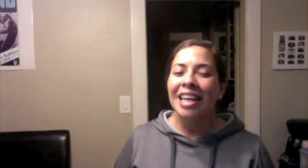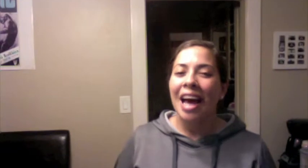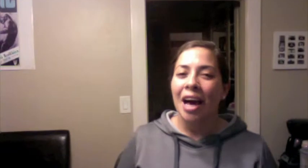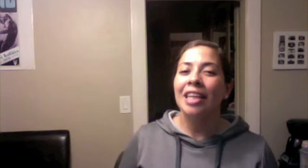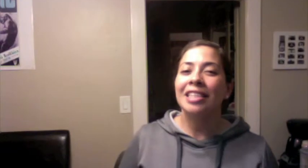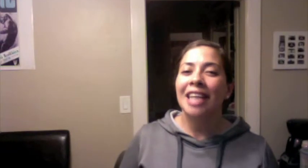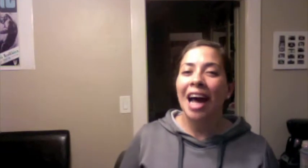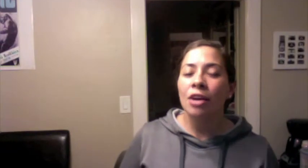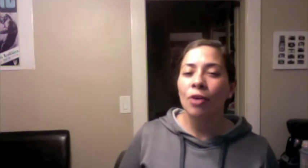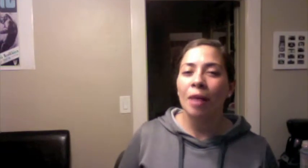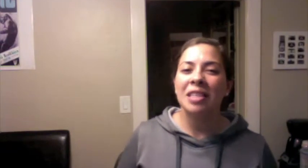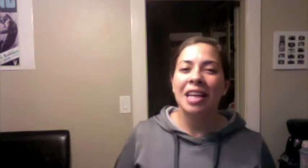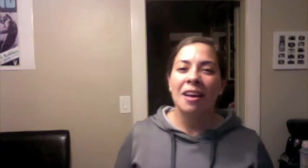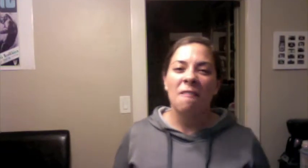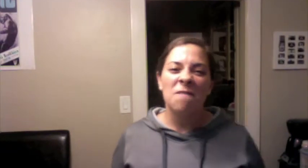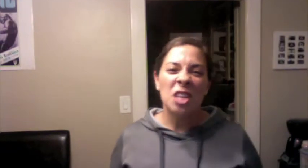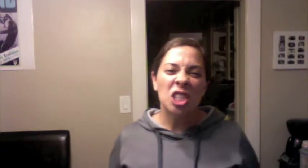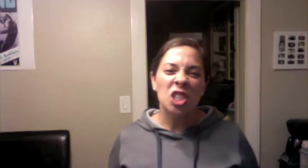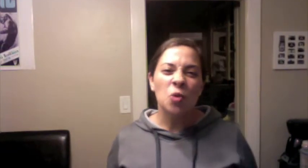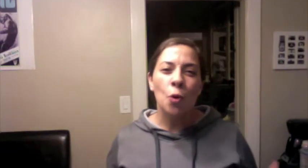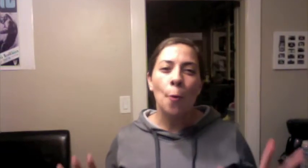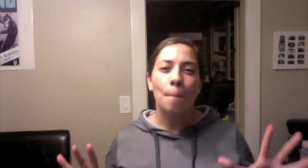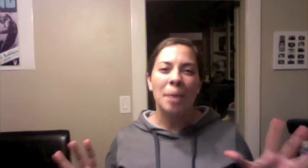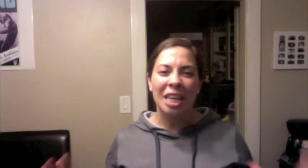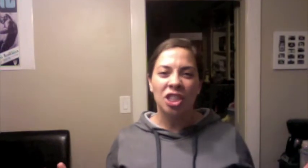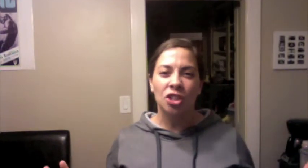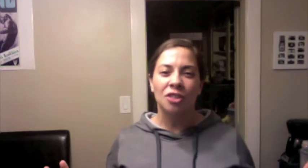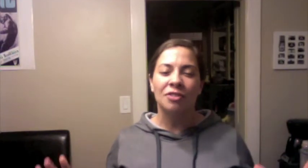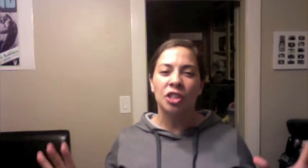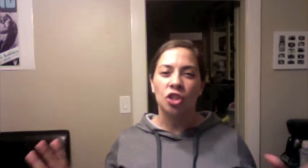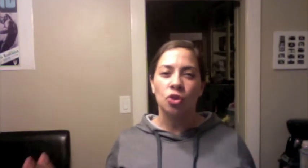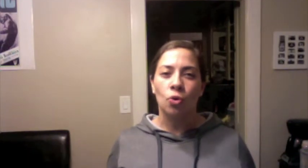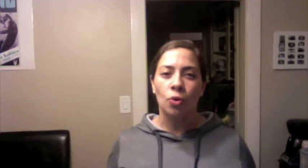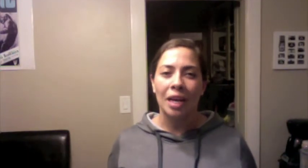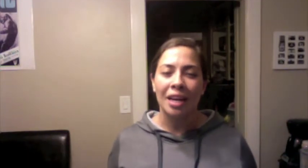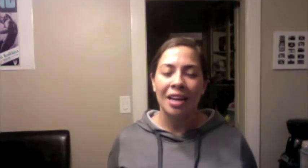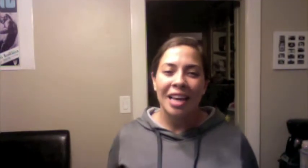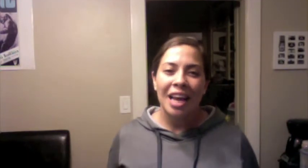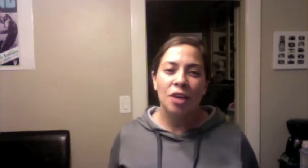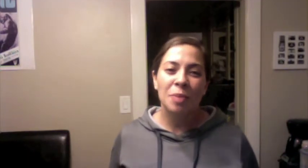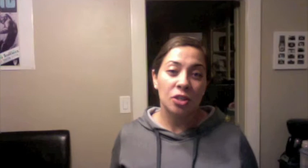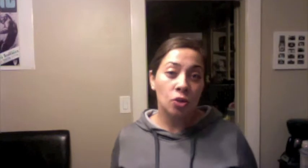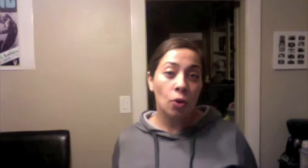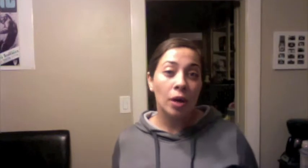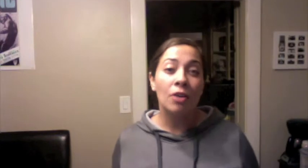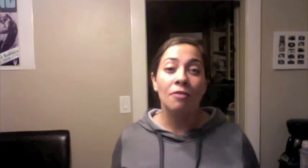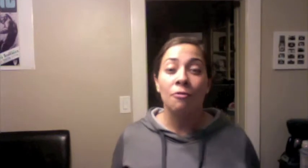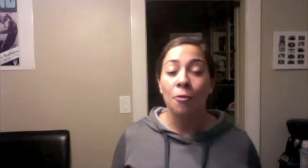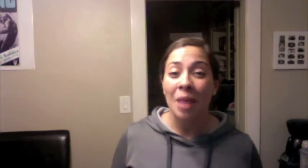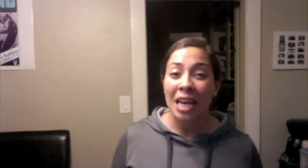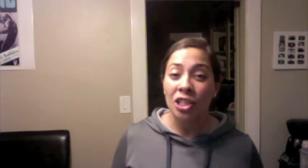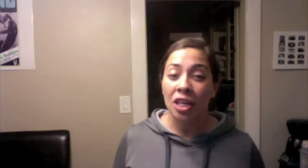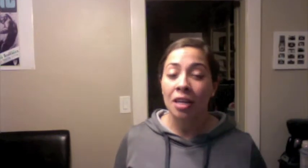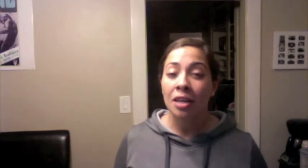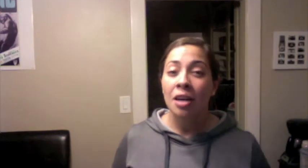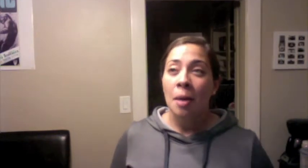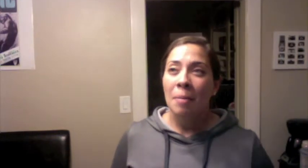a diagram is like a visual picture of a story. It could be a story or information, but it's